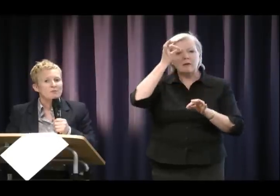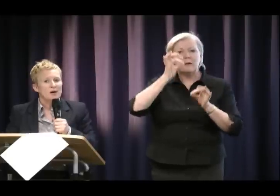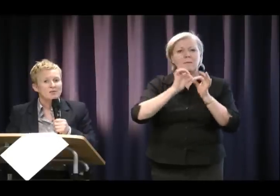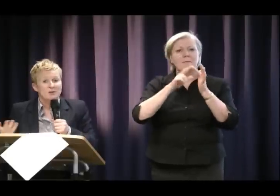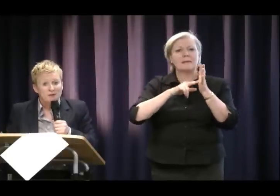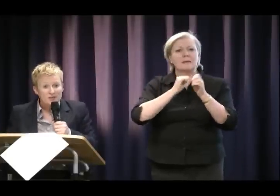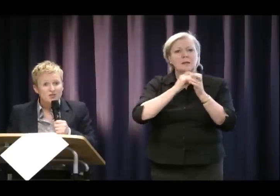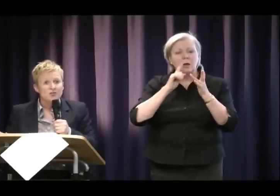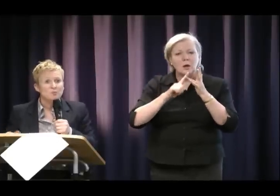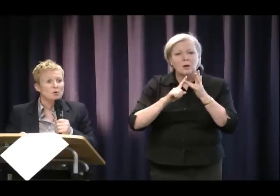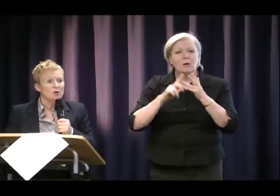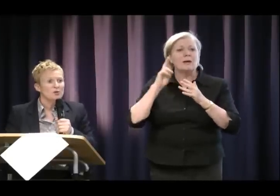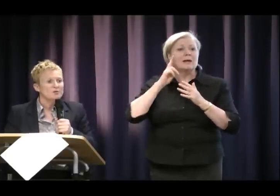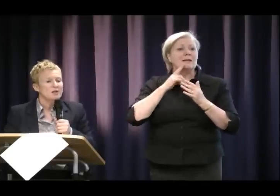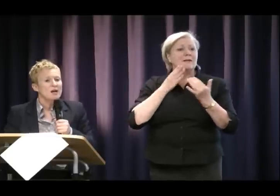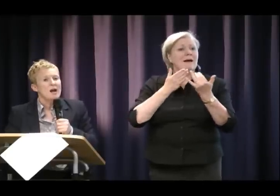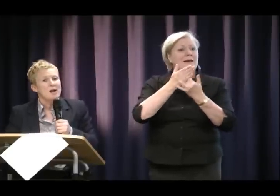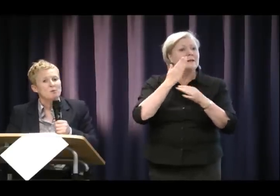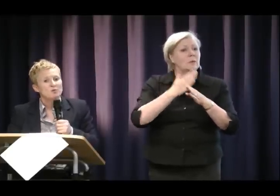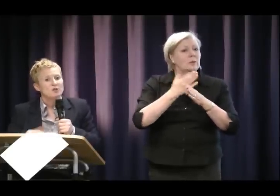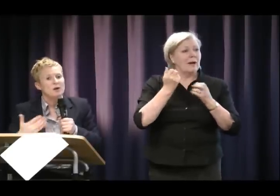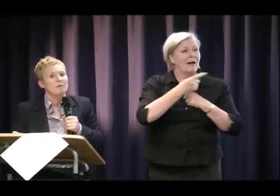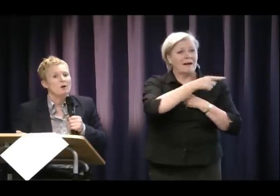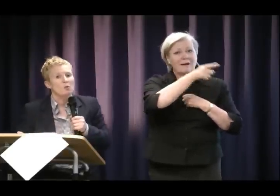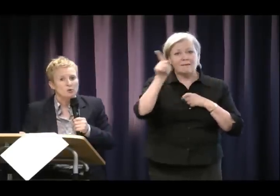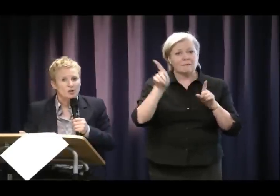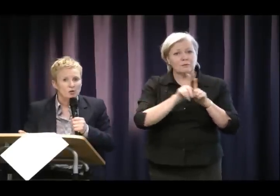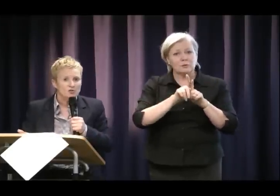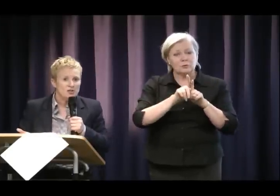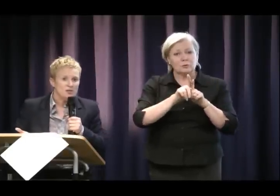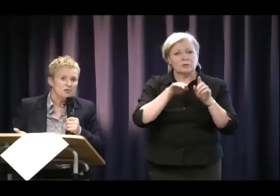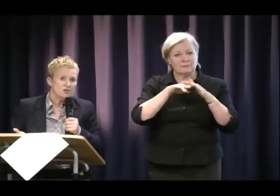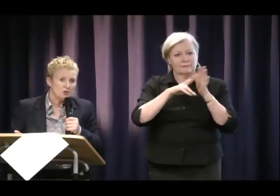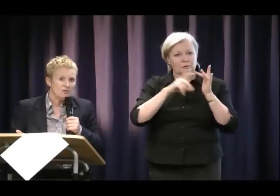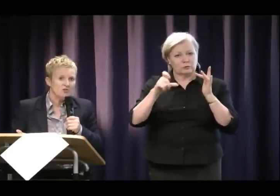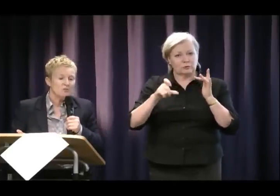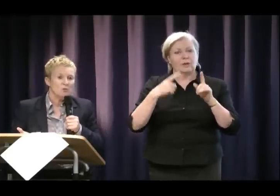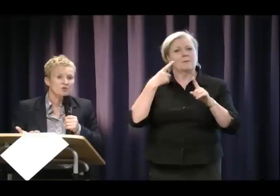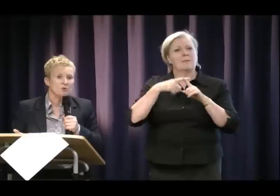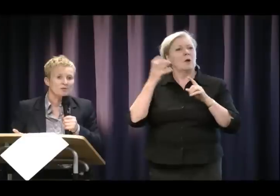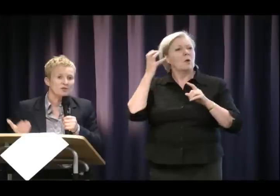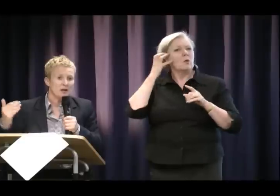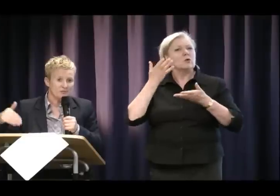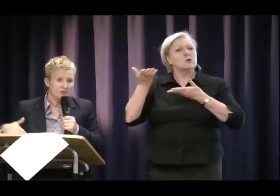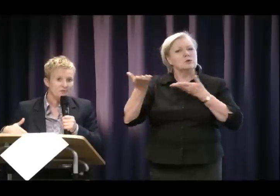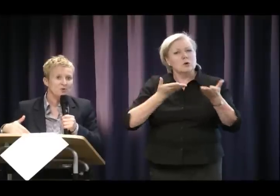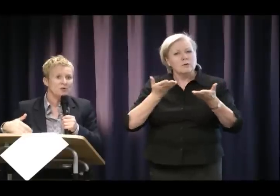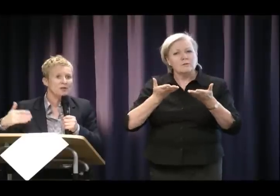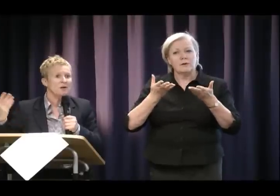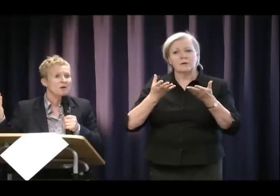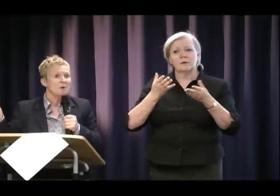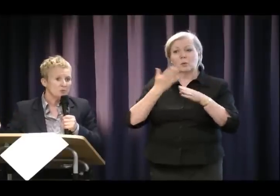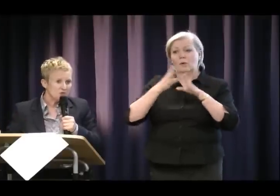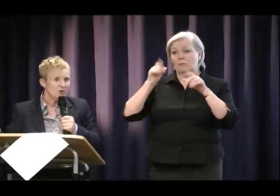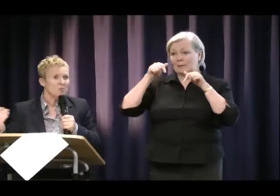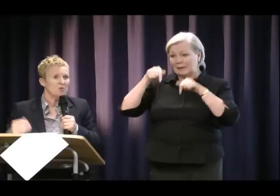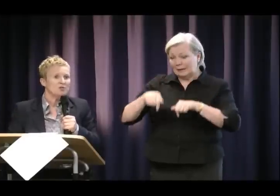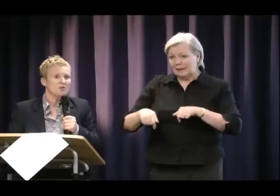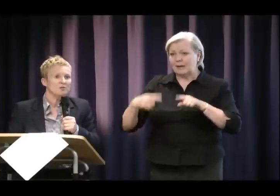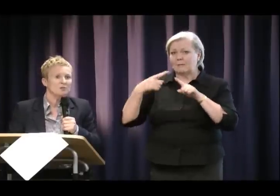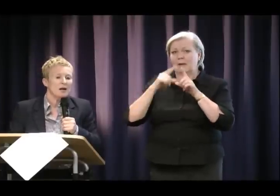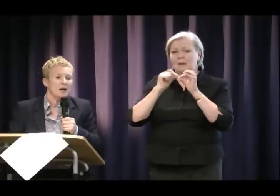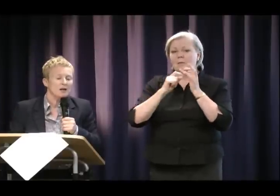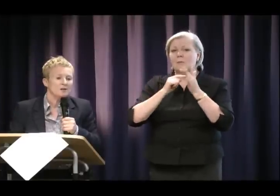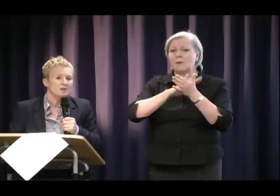we have deaf access workers, and we also have our audiology service which runs out of this building but also